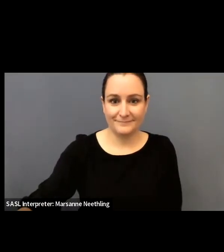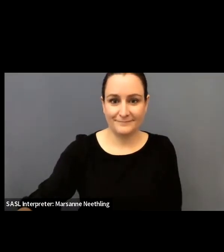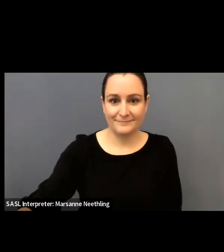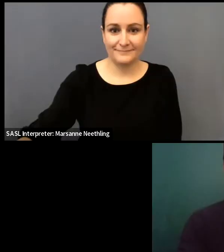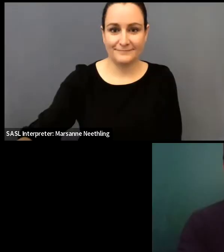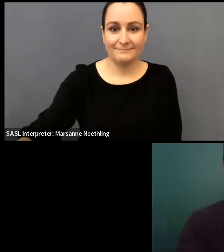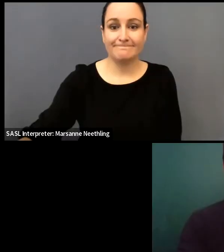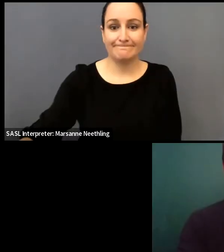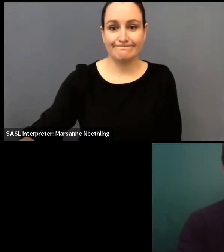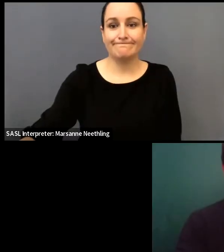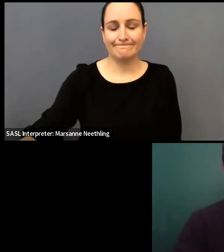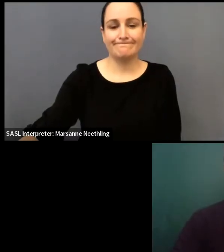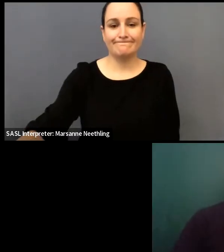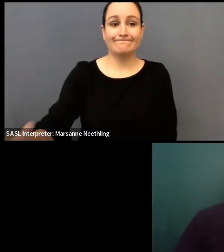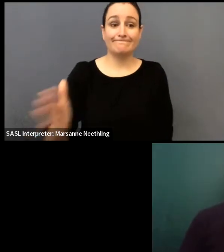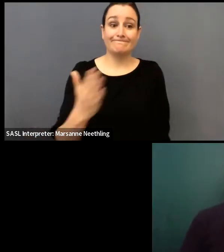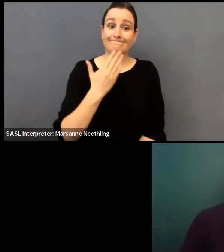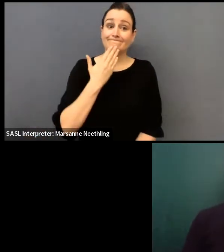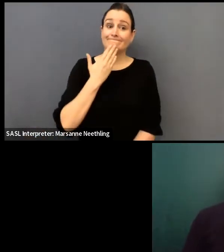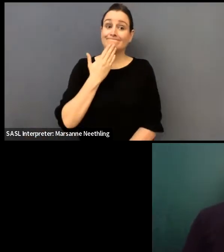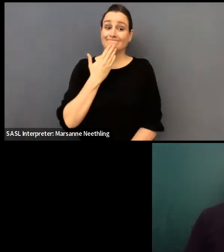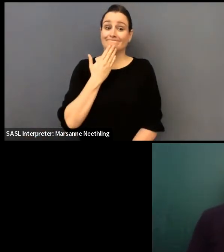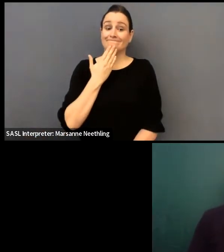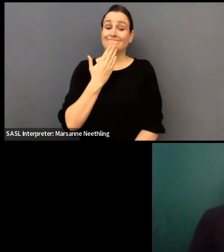Thank you very much, Modieki.